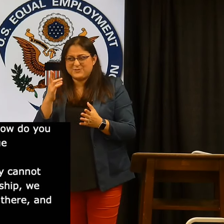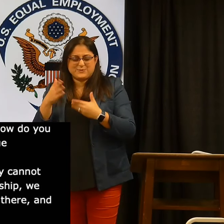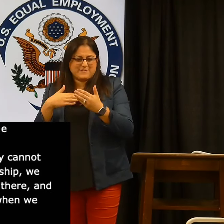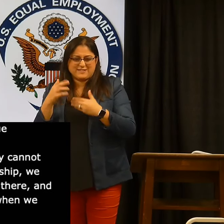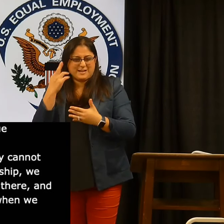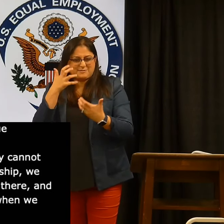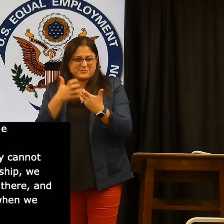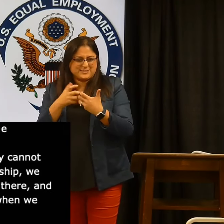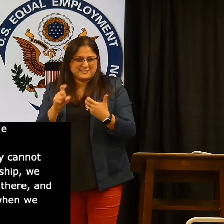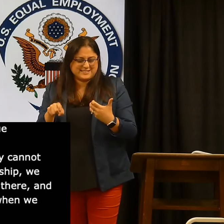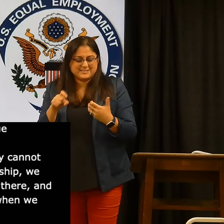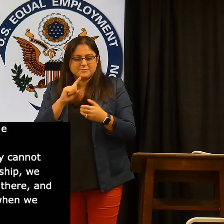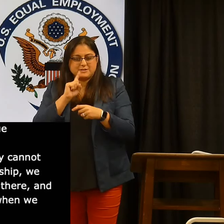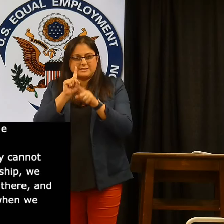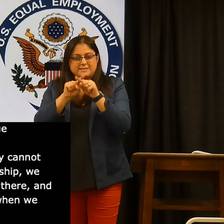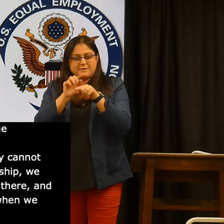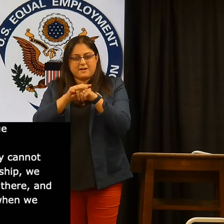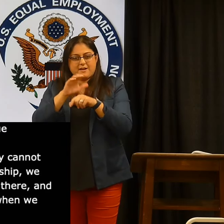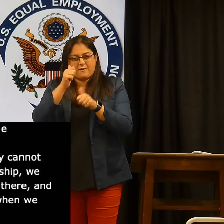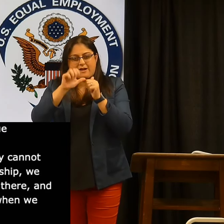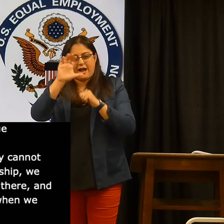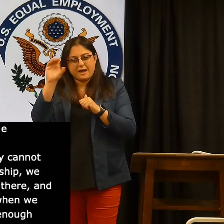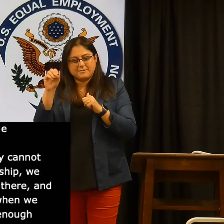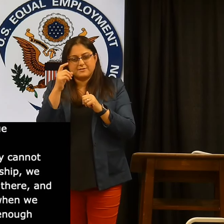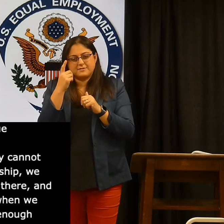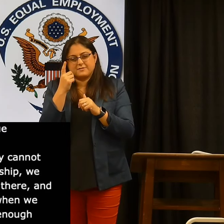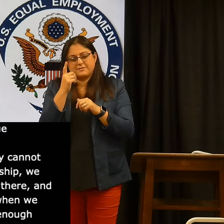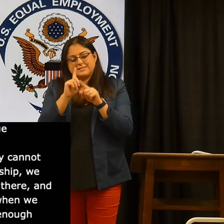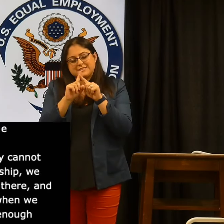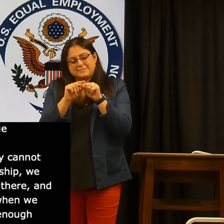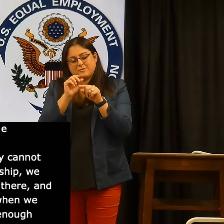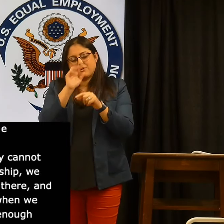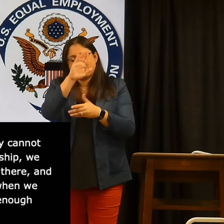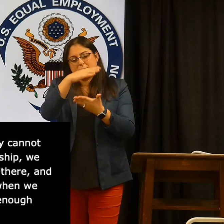enough money to provide interpreters, then we deny that claim.